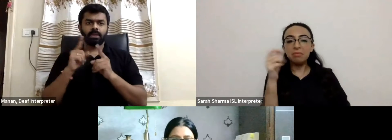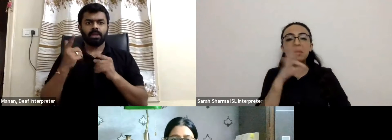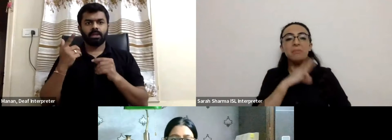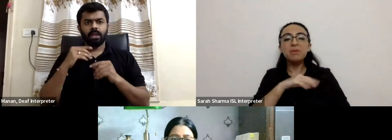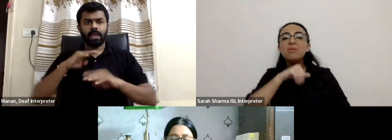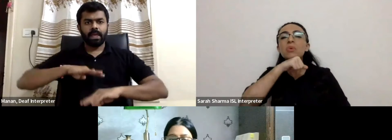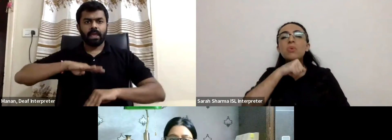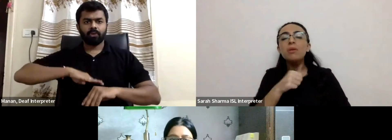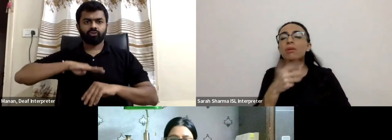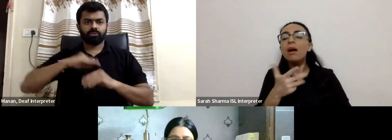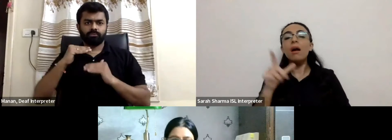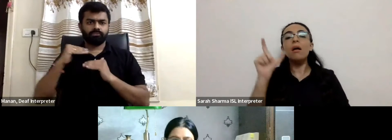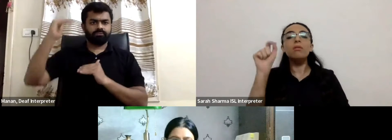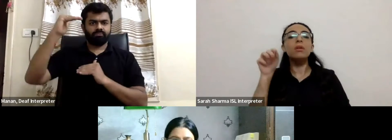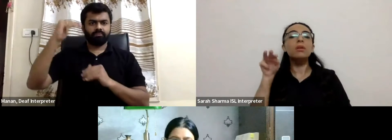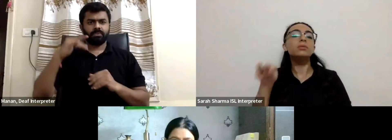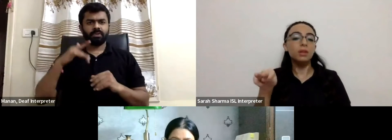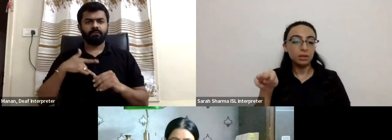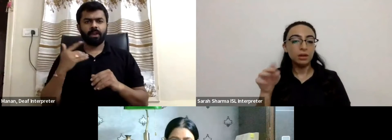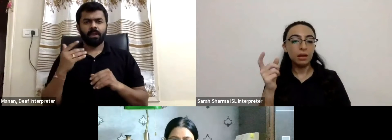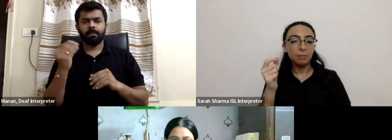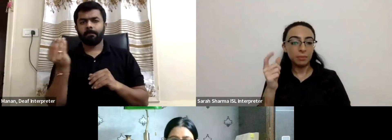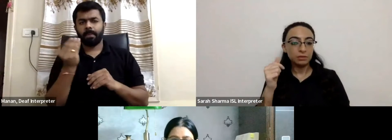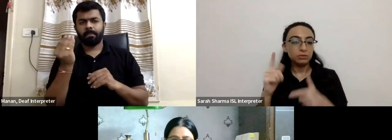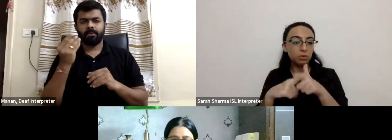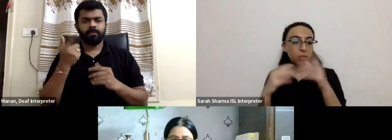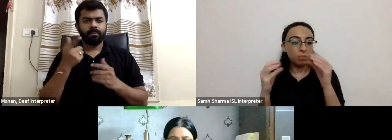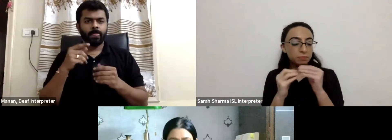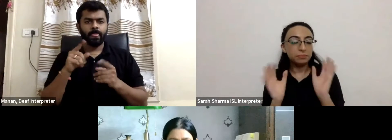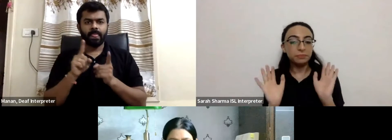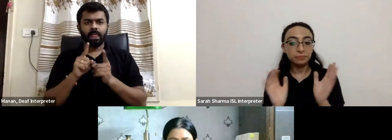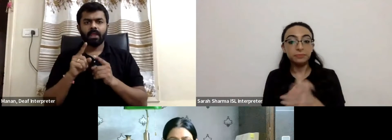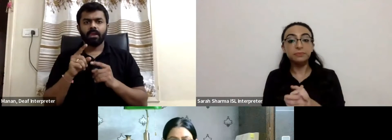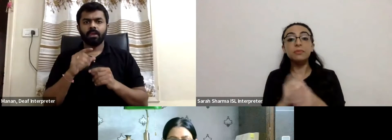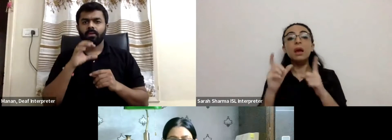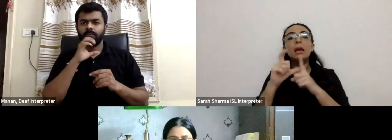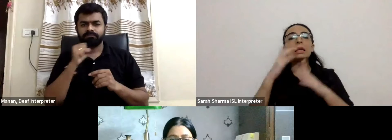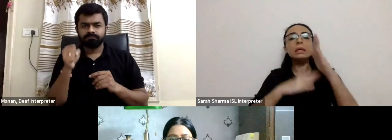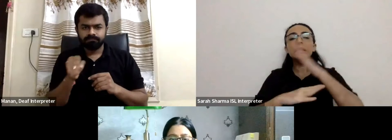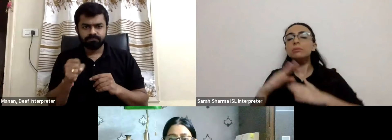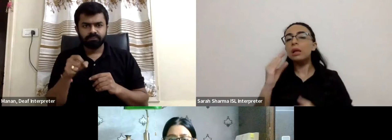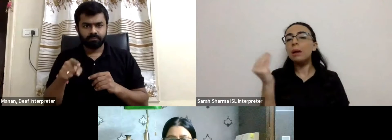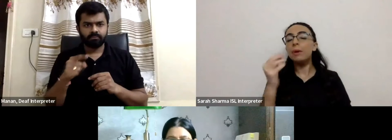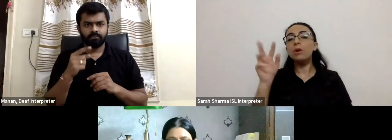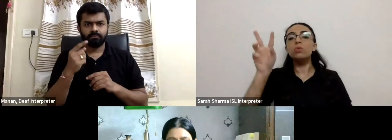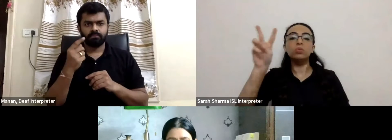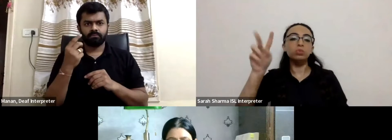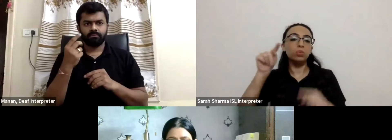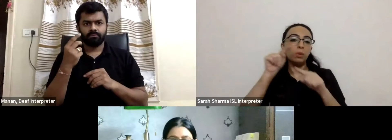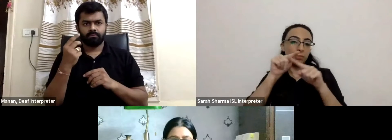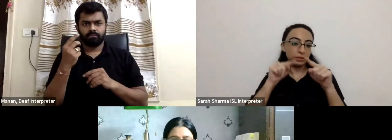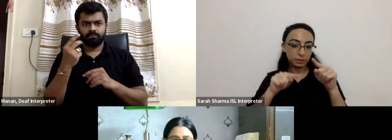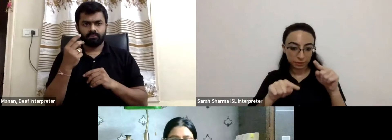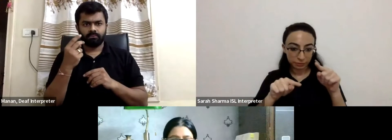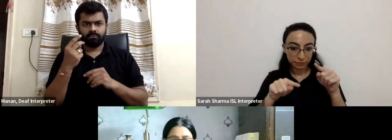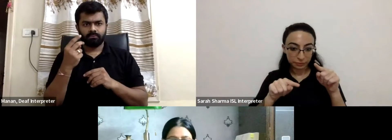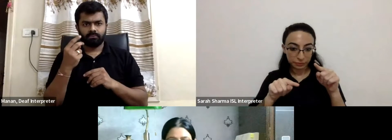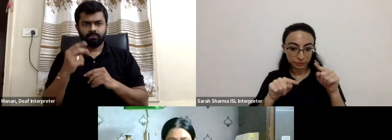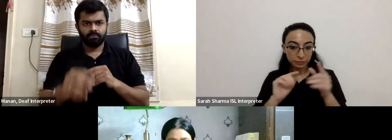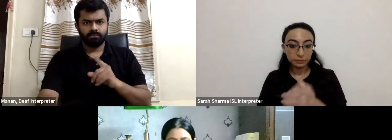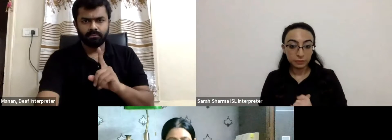Rough estimation of people with disability is 2%. LGBTQ identification is